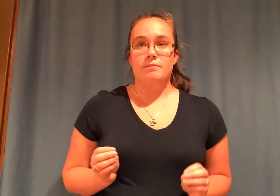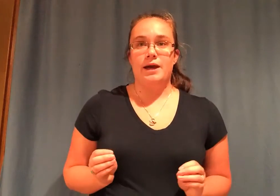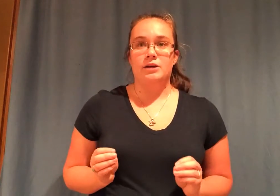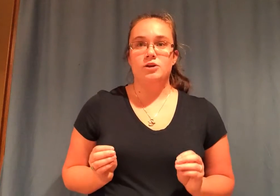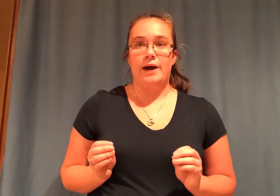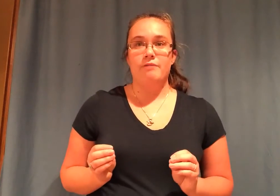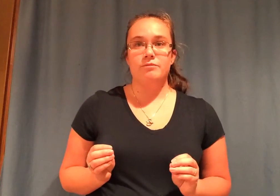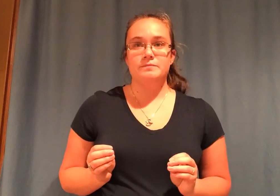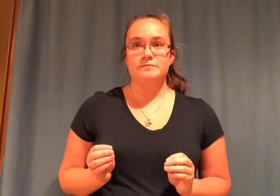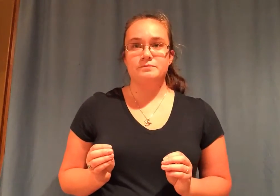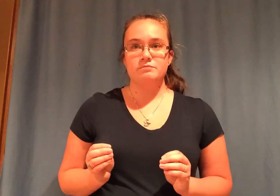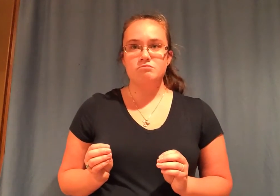pay you have.